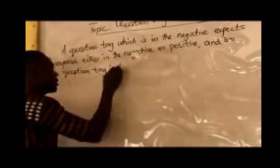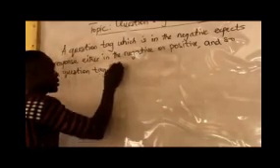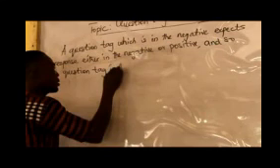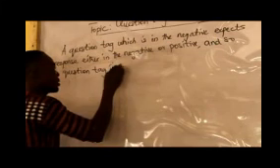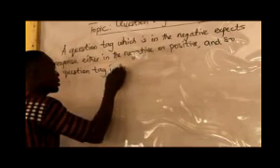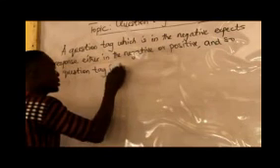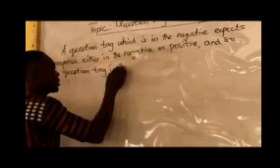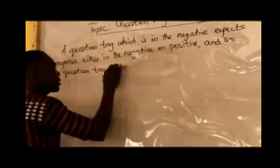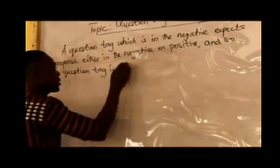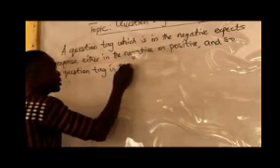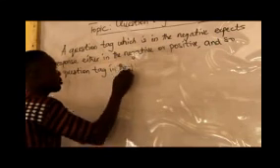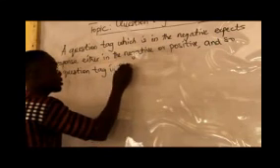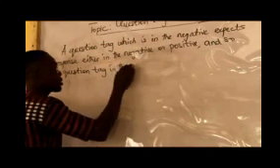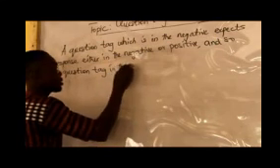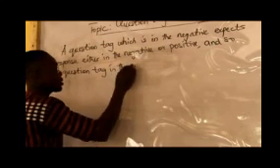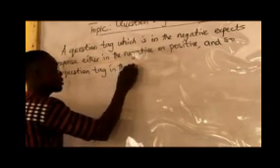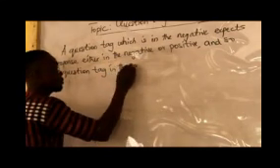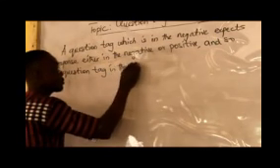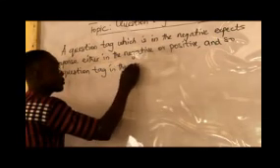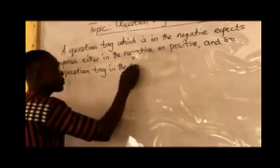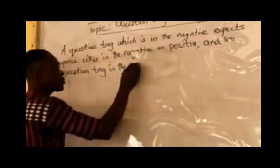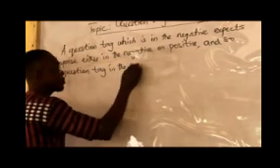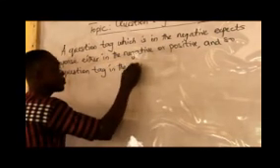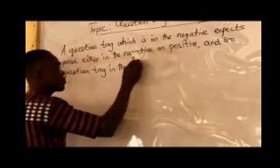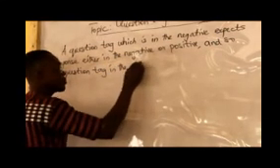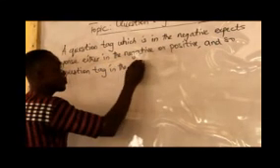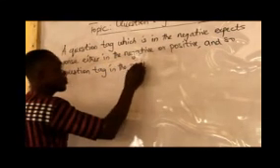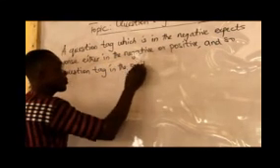in the positive.